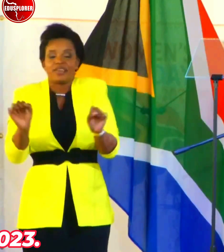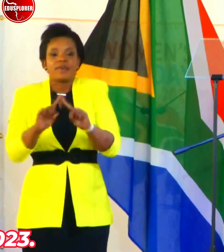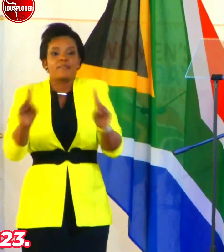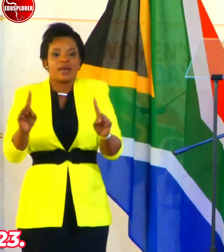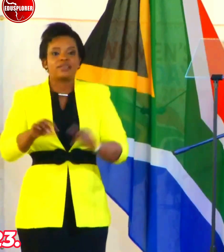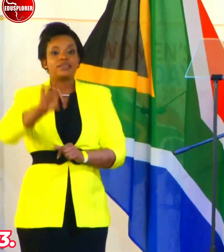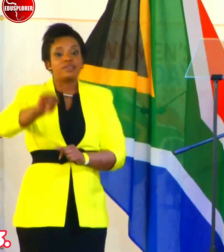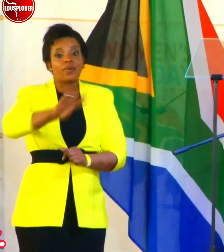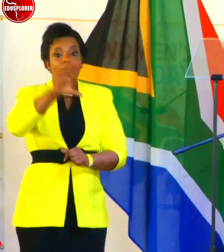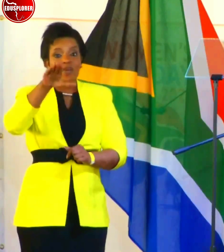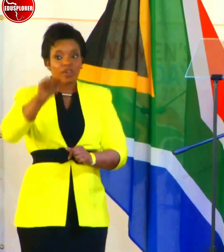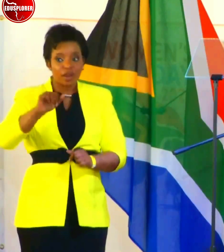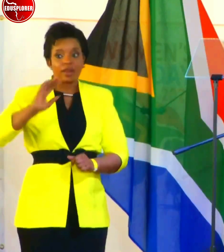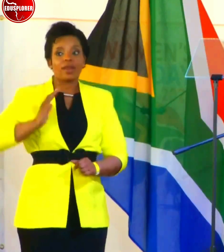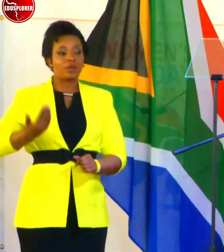women